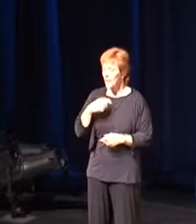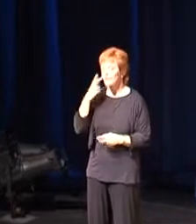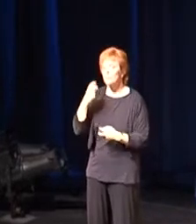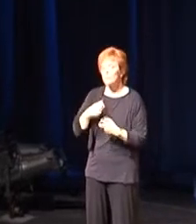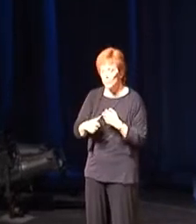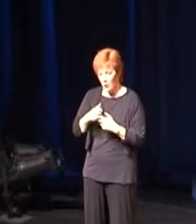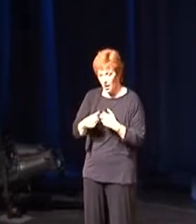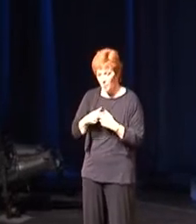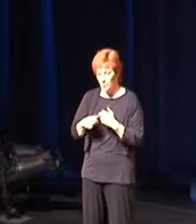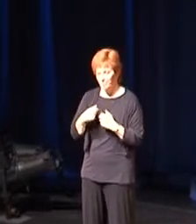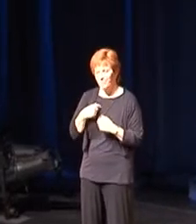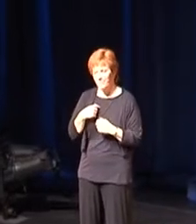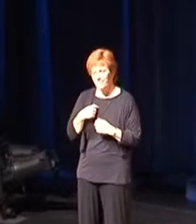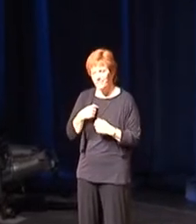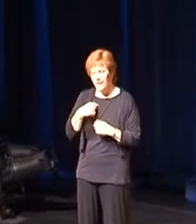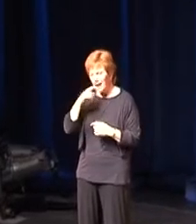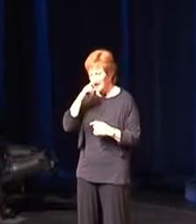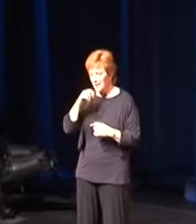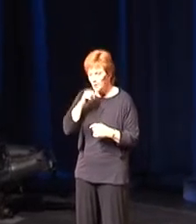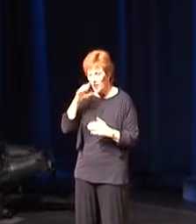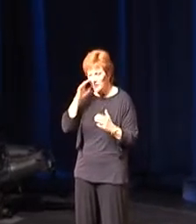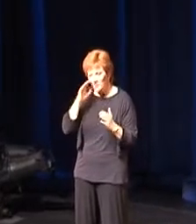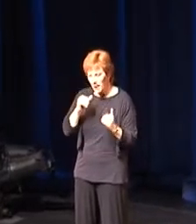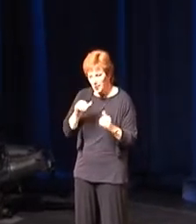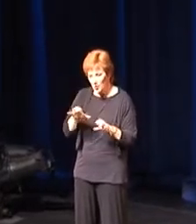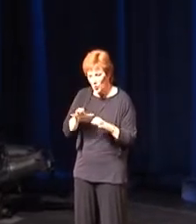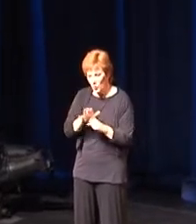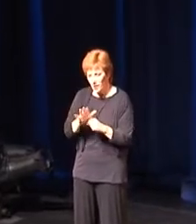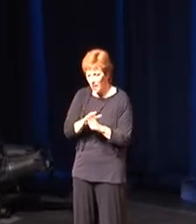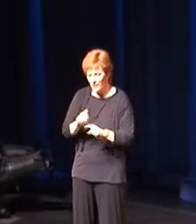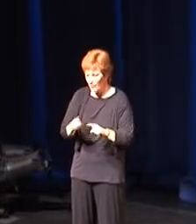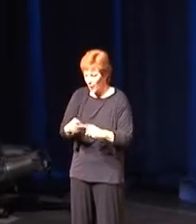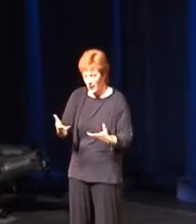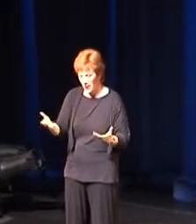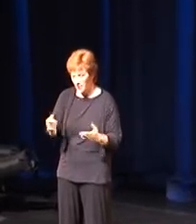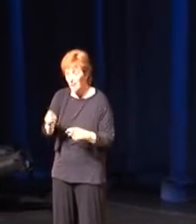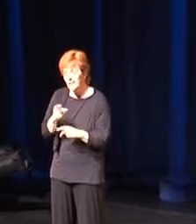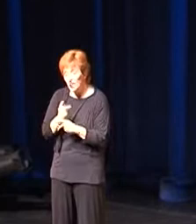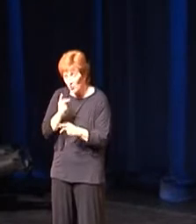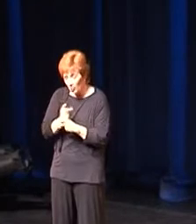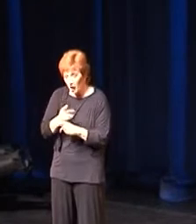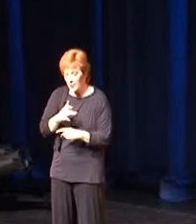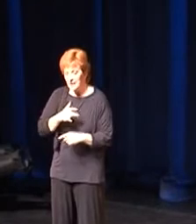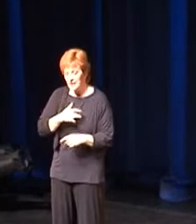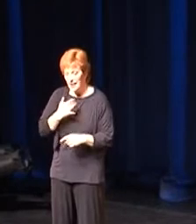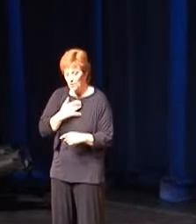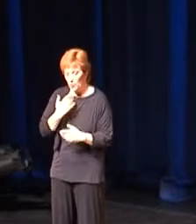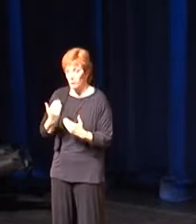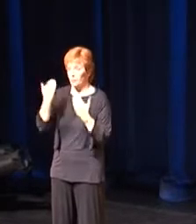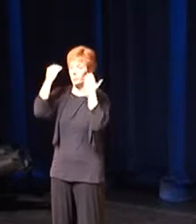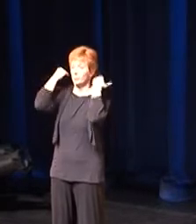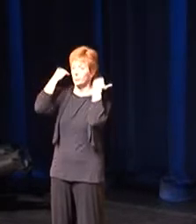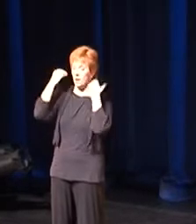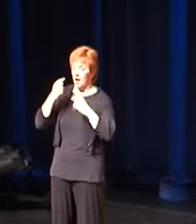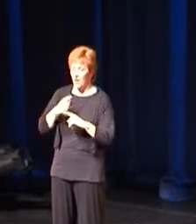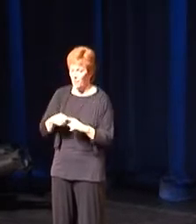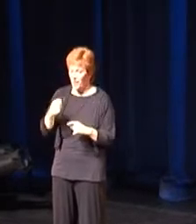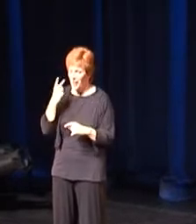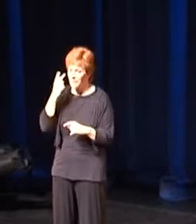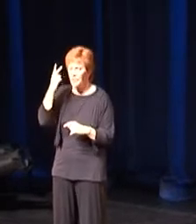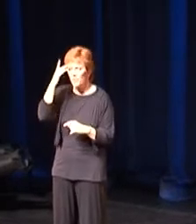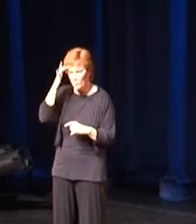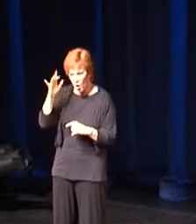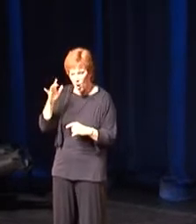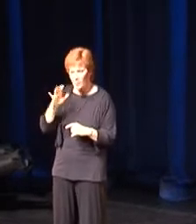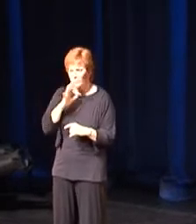problems where kids are not expected to do enough different things. We've got to be careful about sensory overload. But I'm seeing smart, verbal